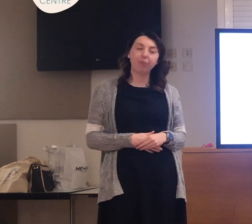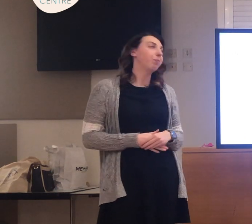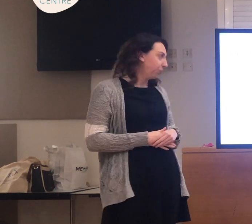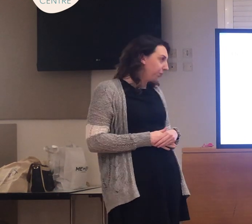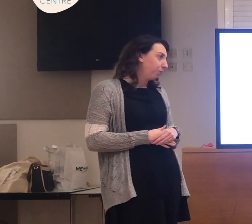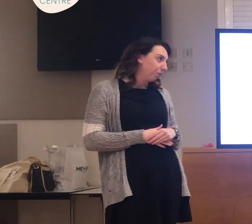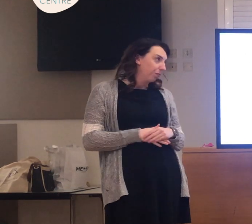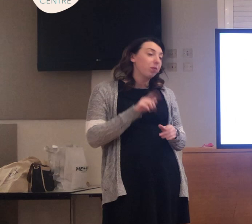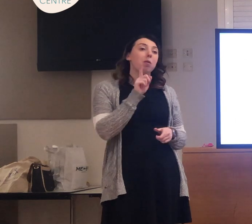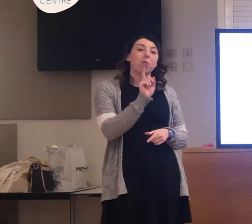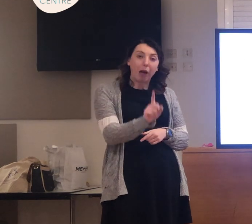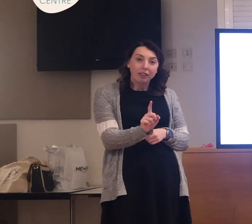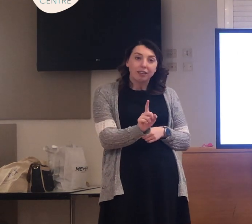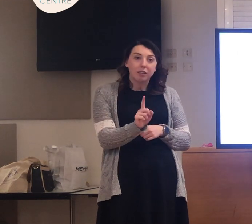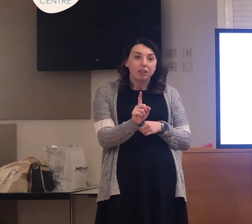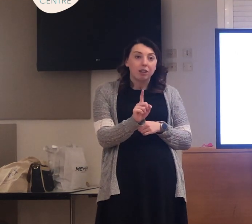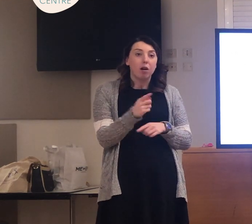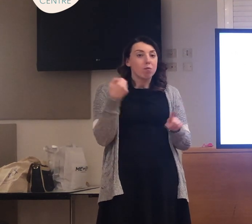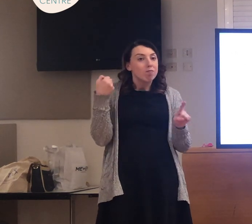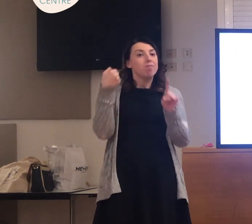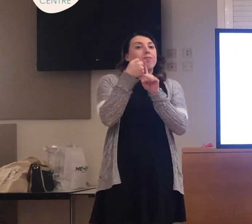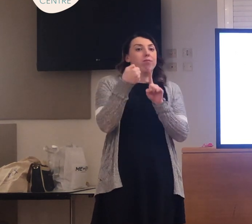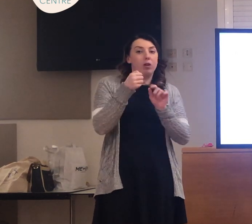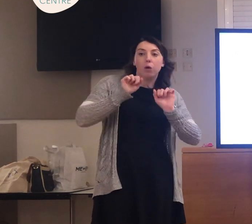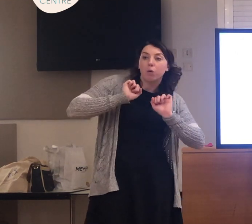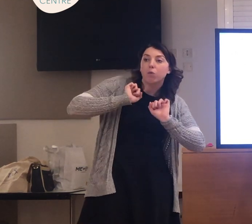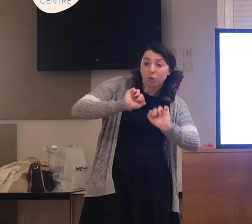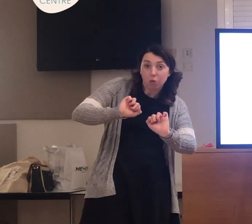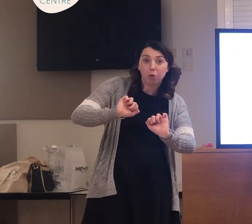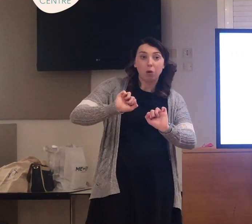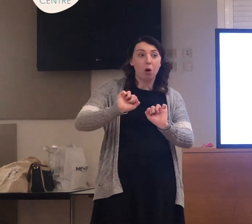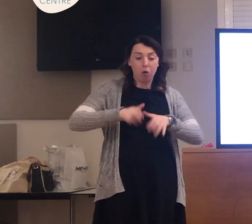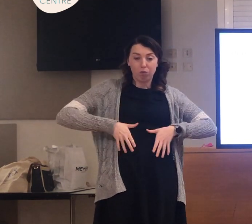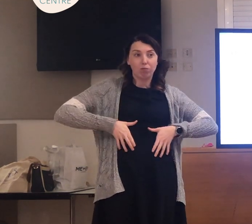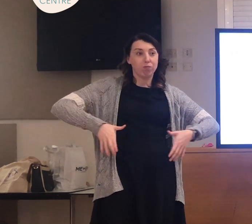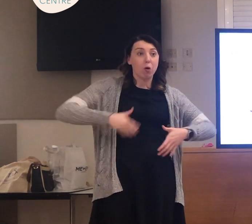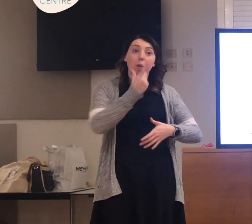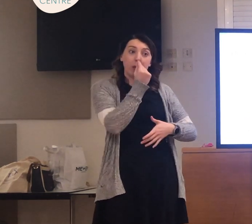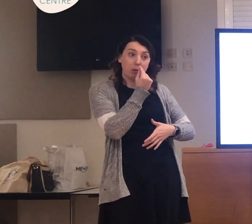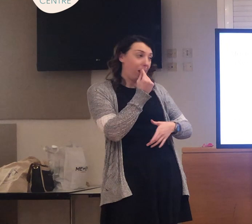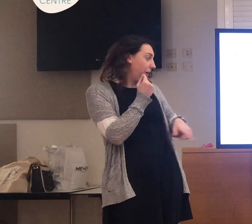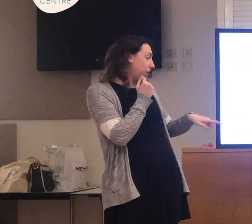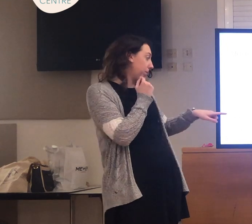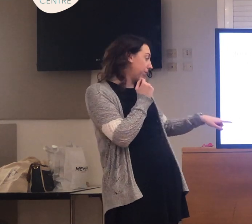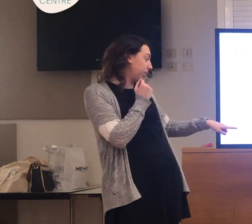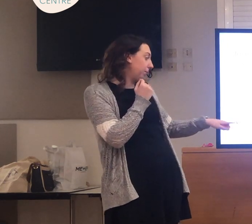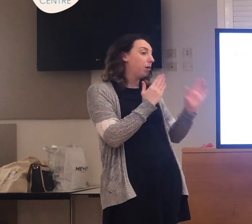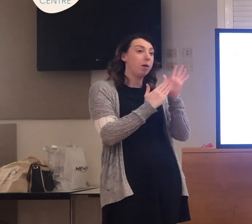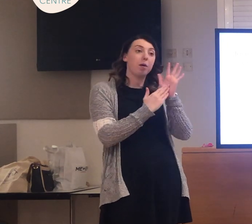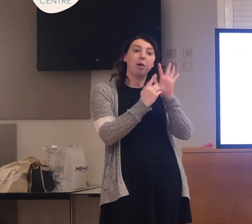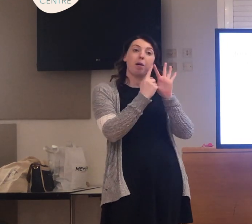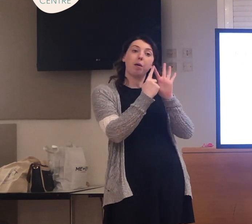The thing that is really impacting your potential to gain weight is this, the